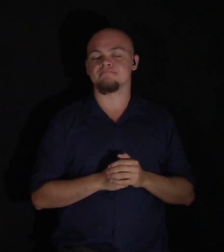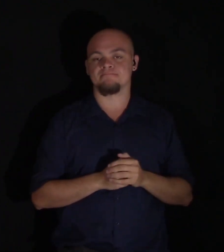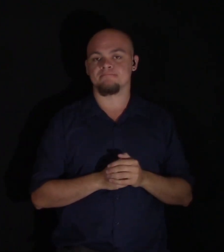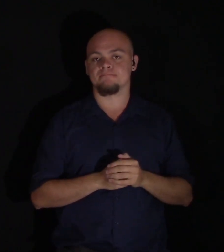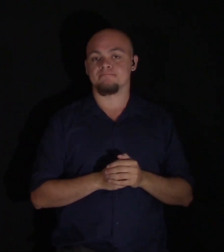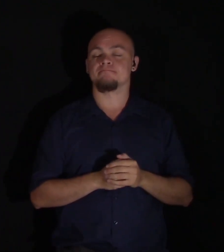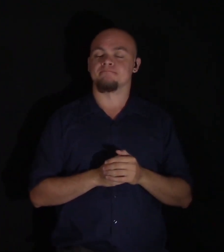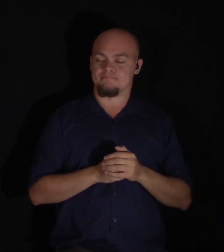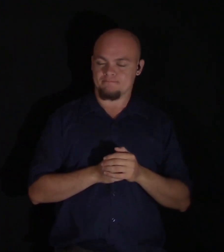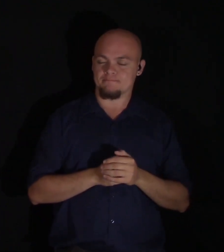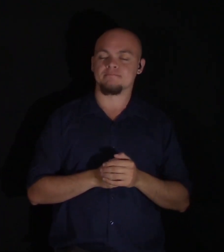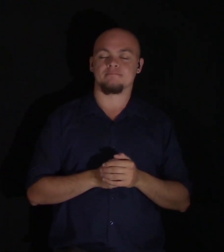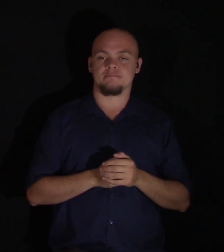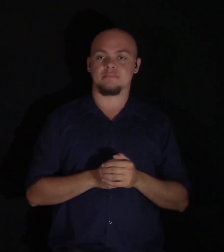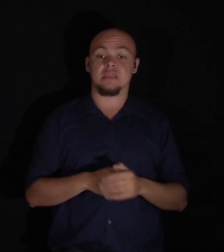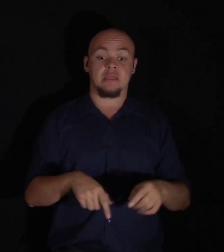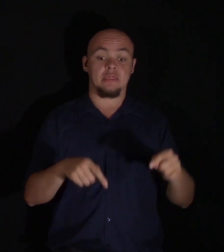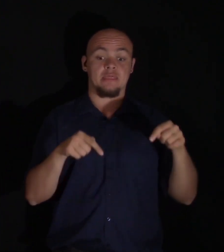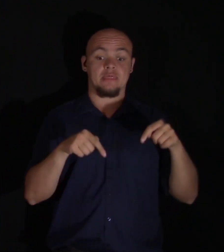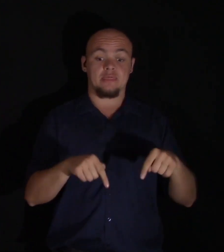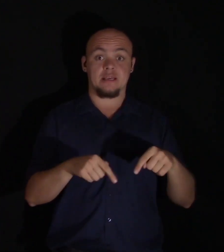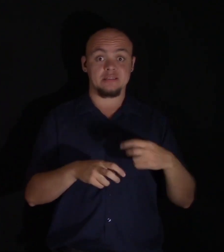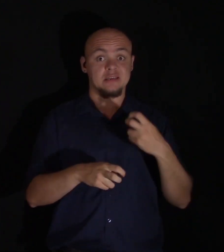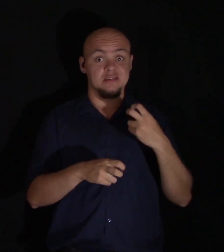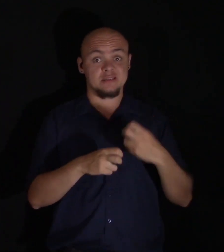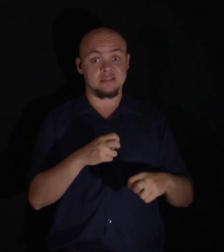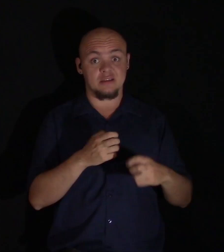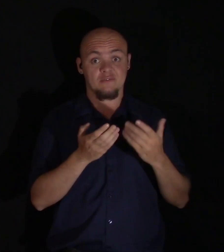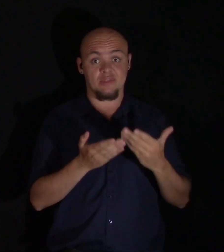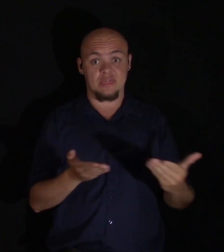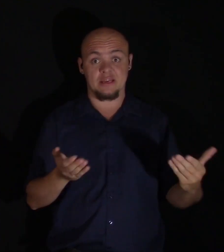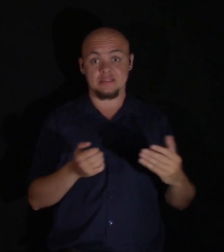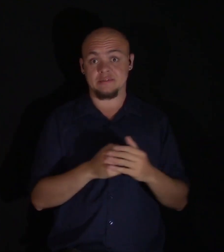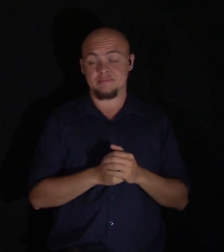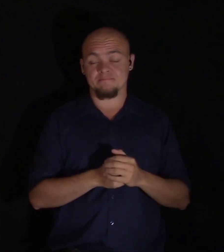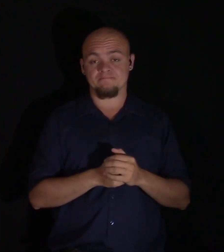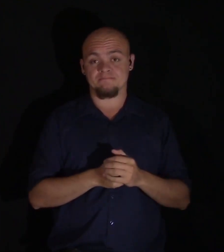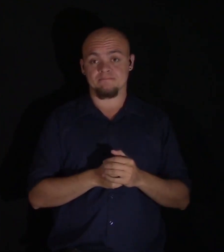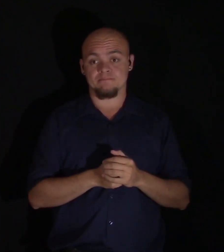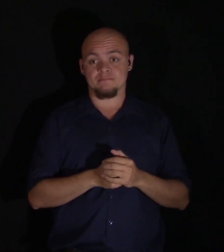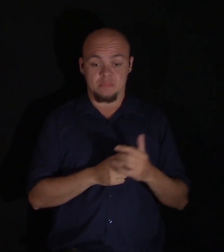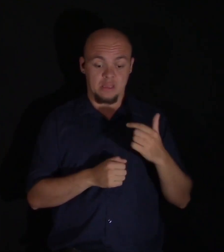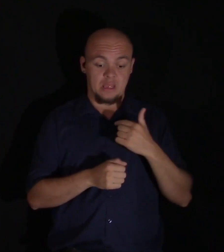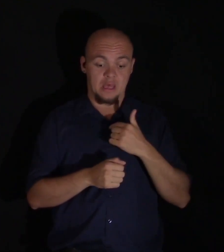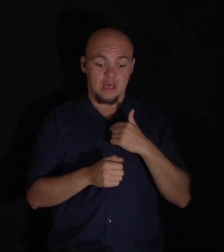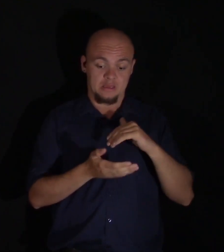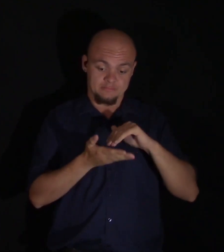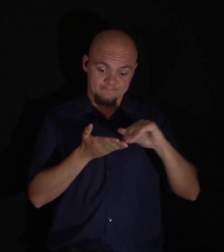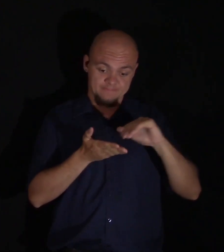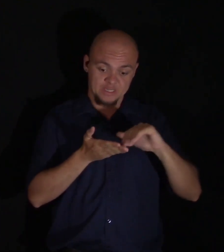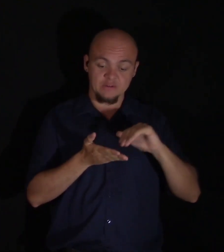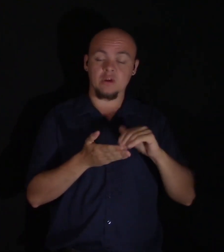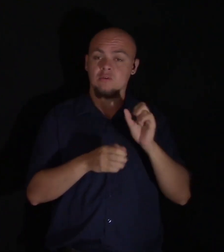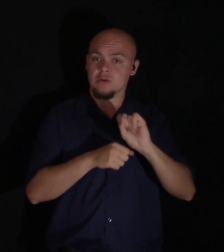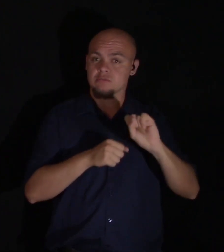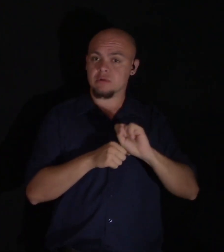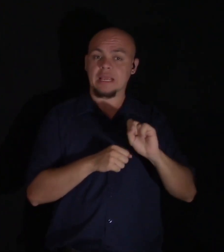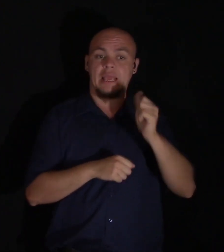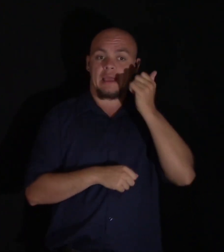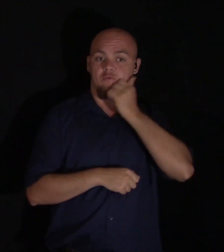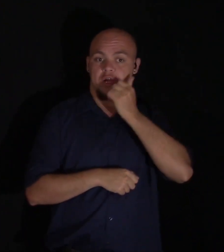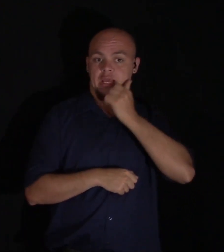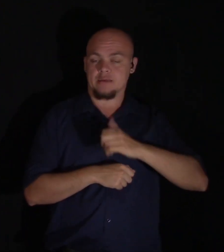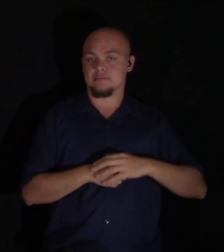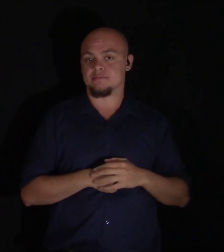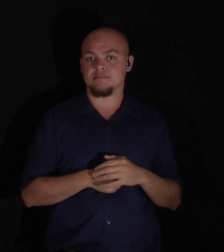No doubt, this is hard stuff. I work on forgiving every day. It's sort of like